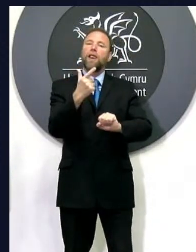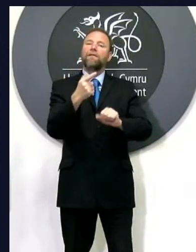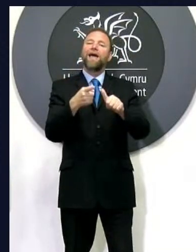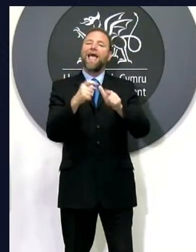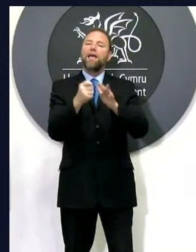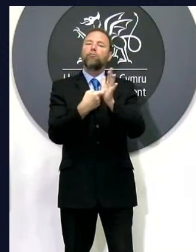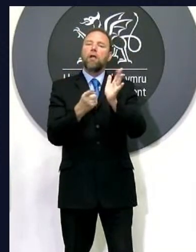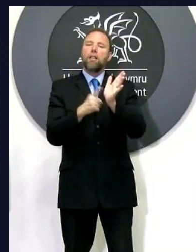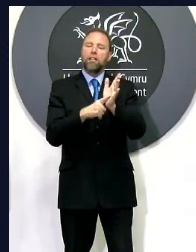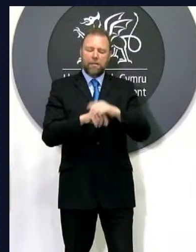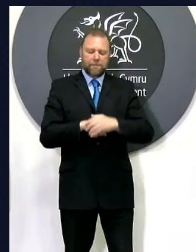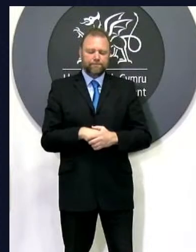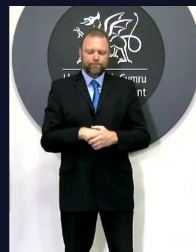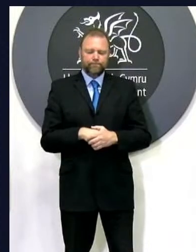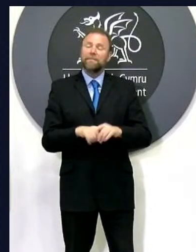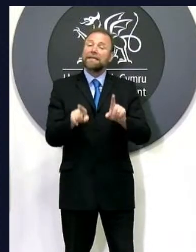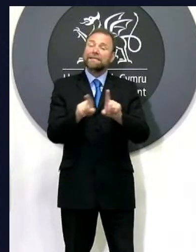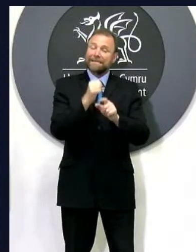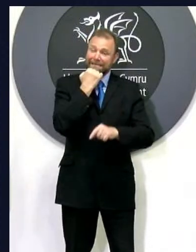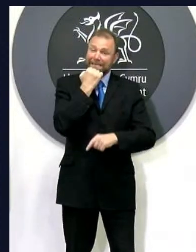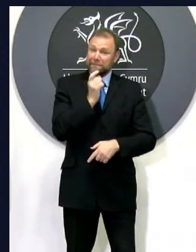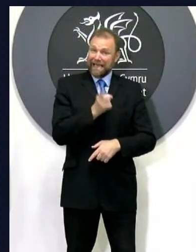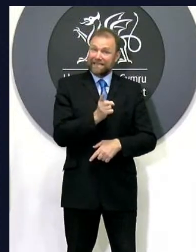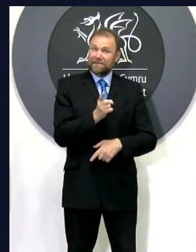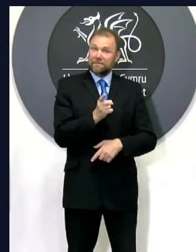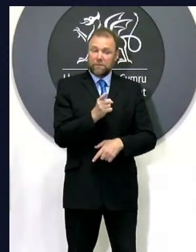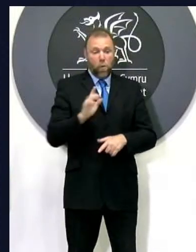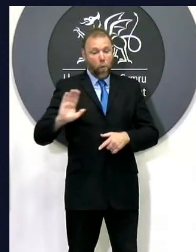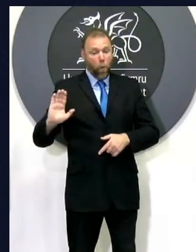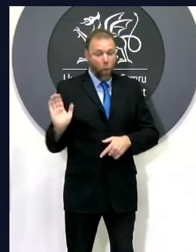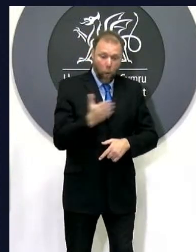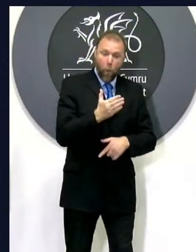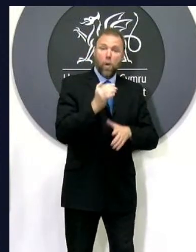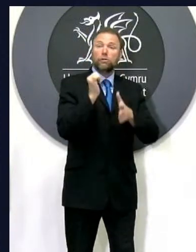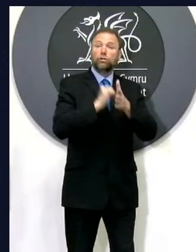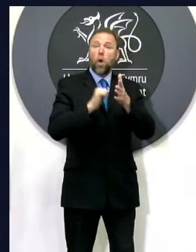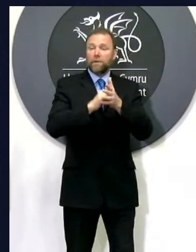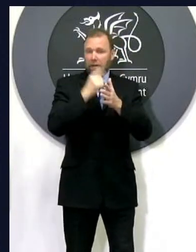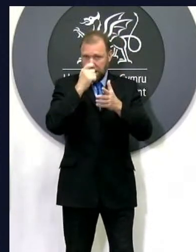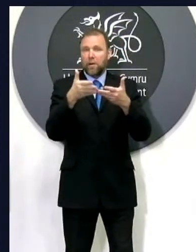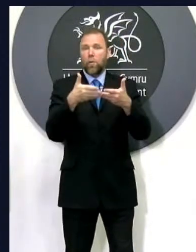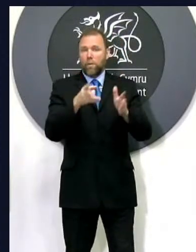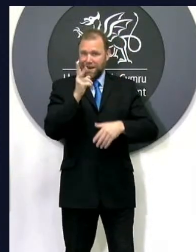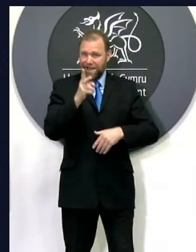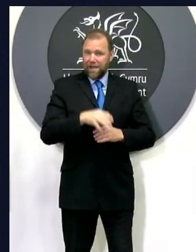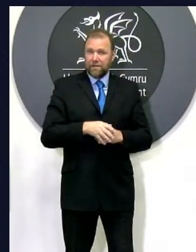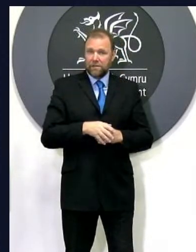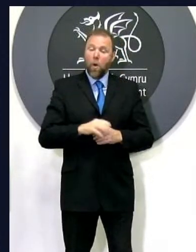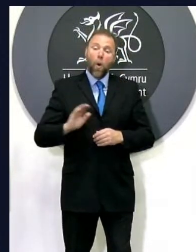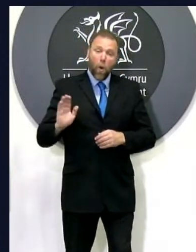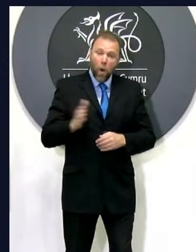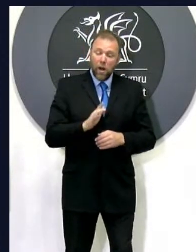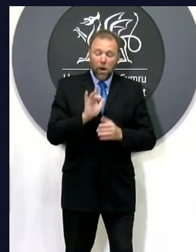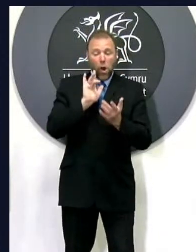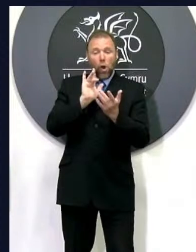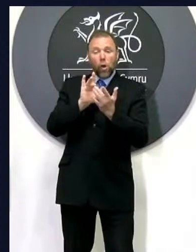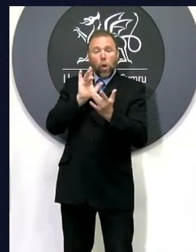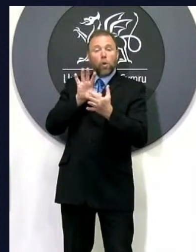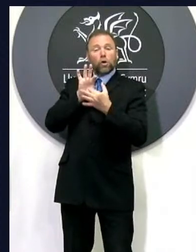as well, all shops will be able to reopen. All close contact services will be able to